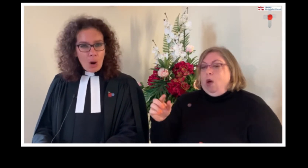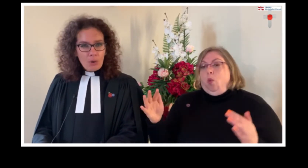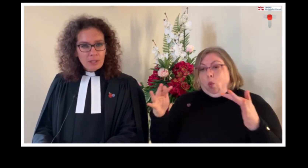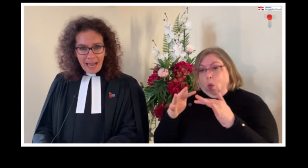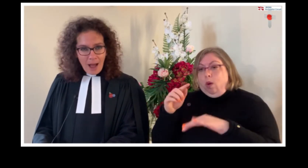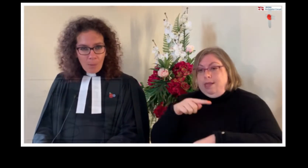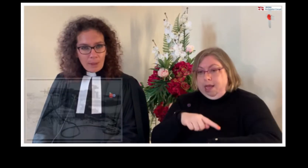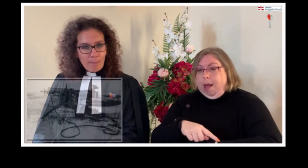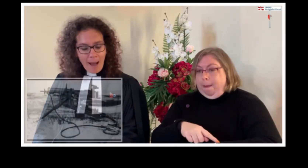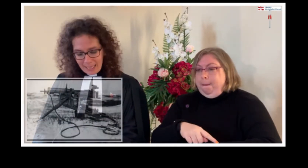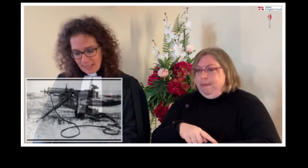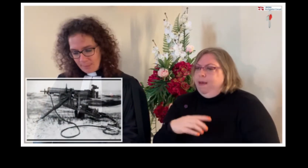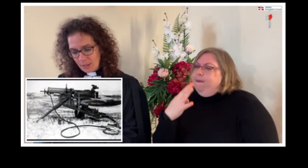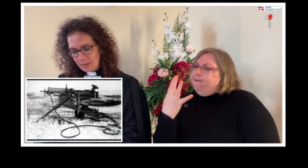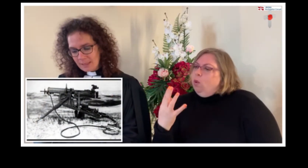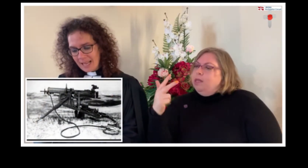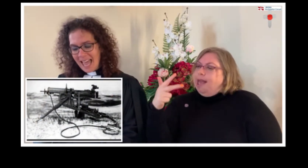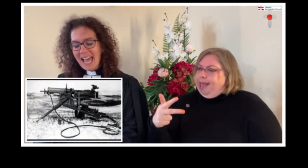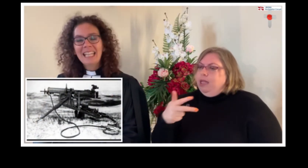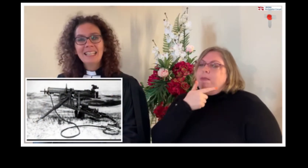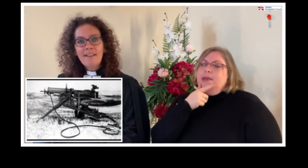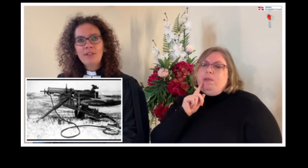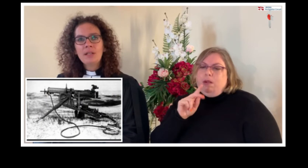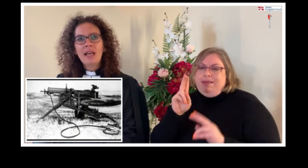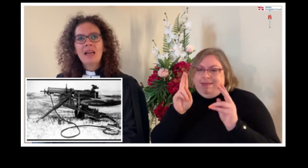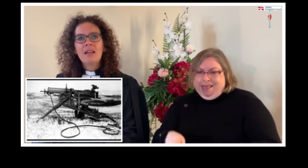had mowed down with Maxim guns